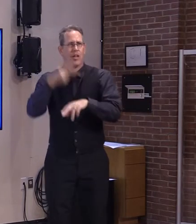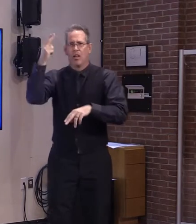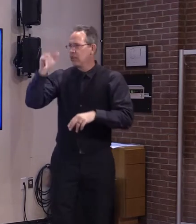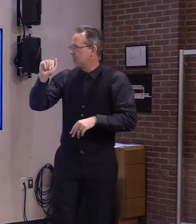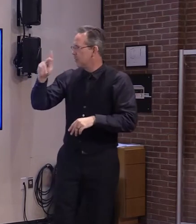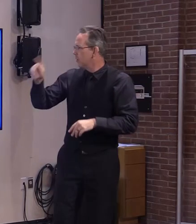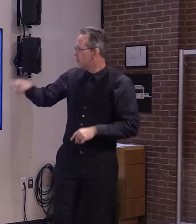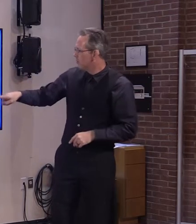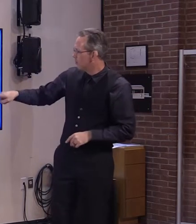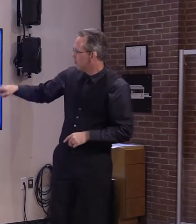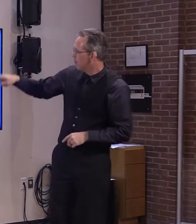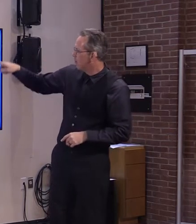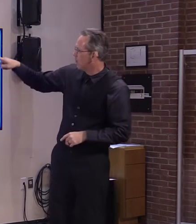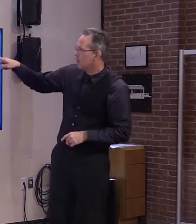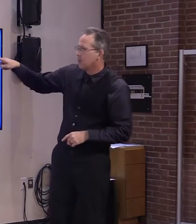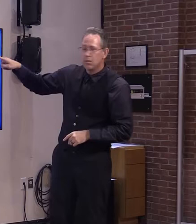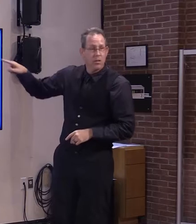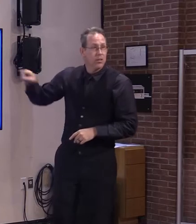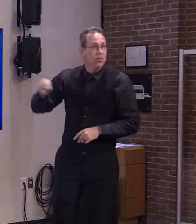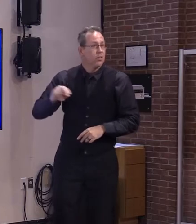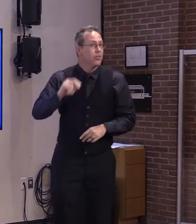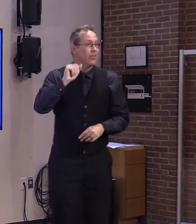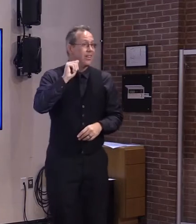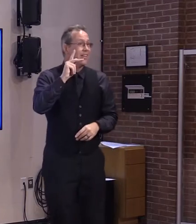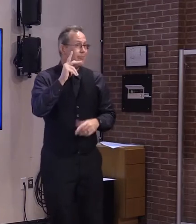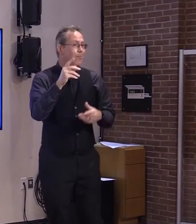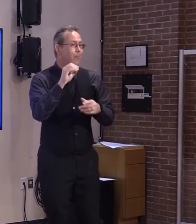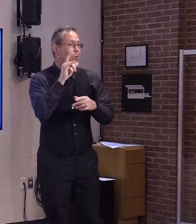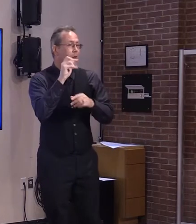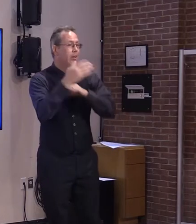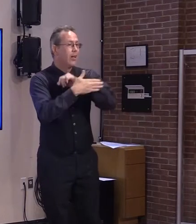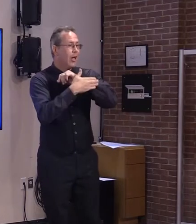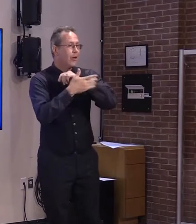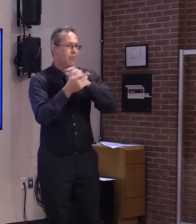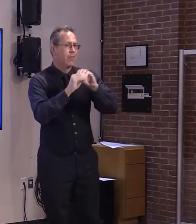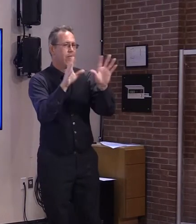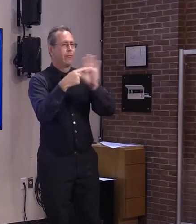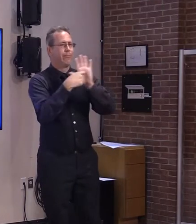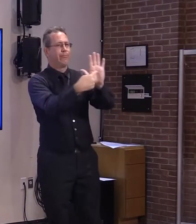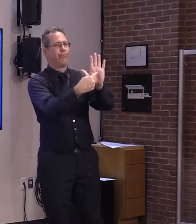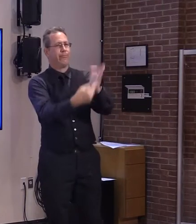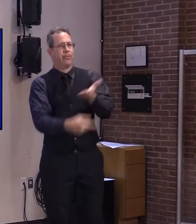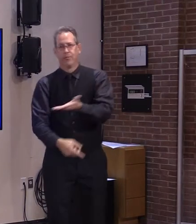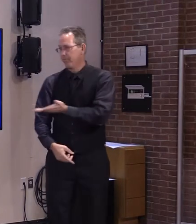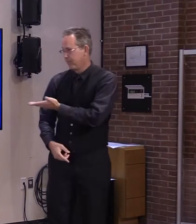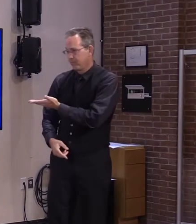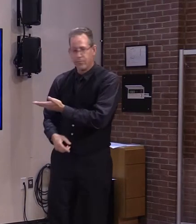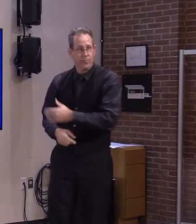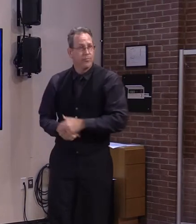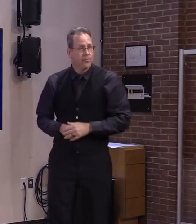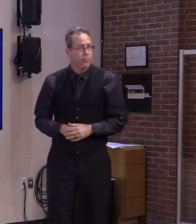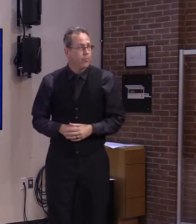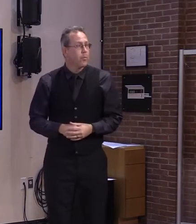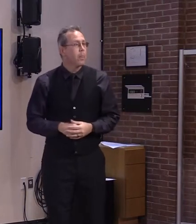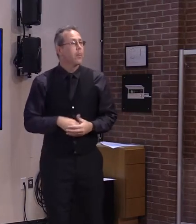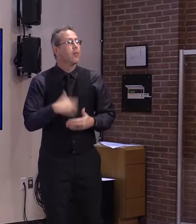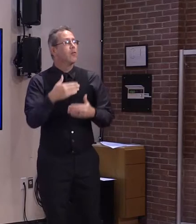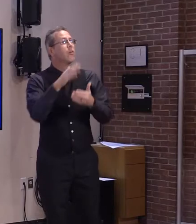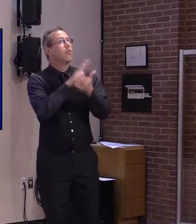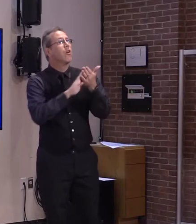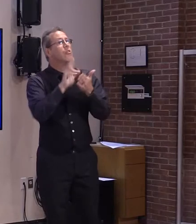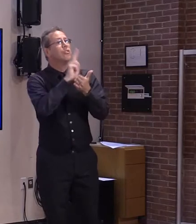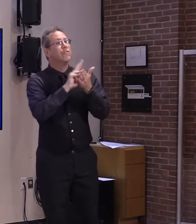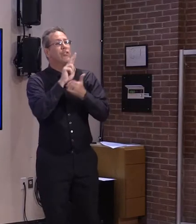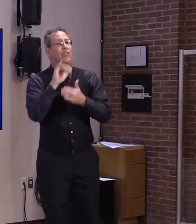compared to the other areas of Vermont. Looking now at higher education, the vaccination rate